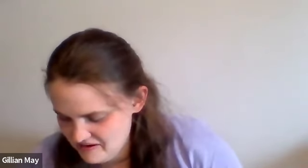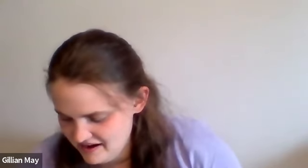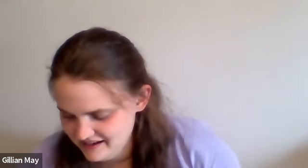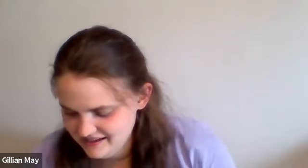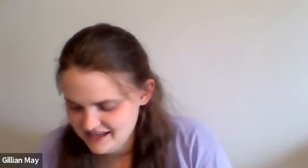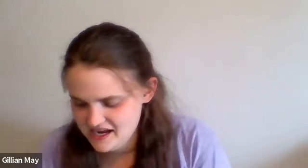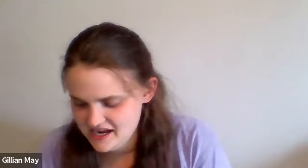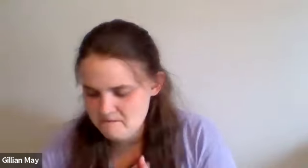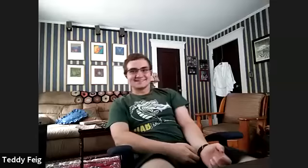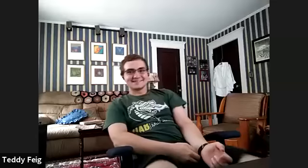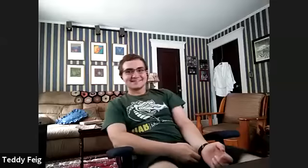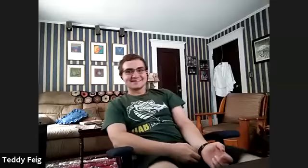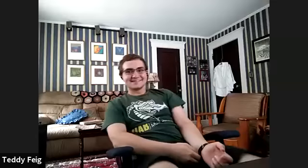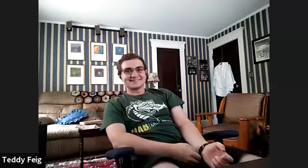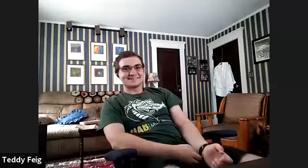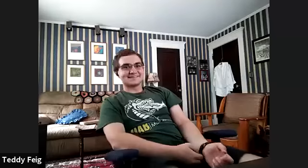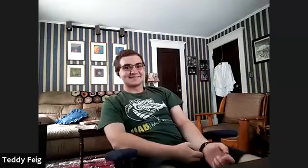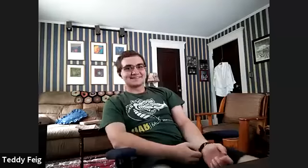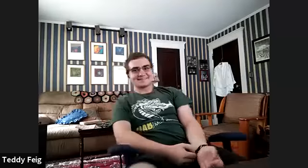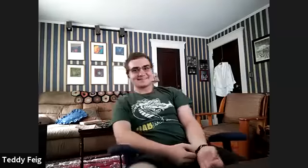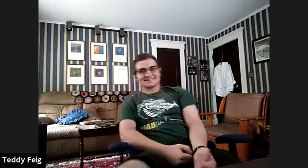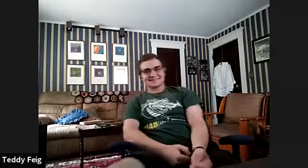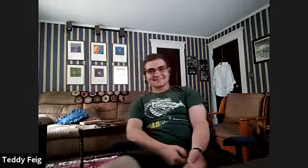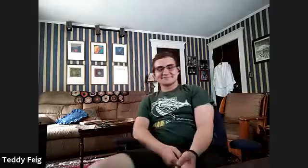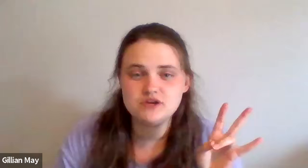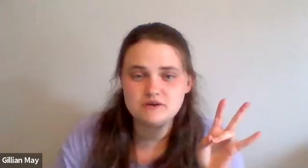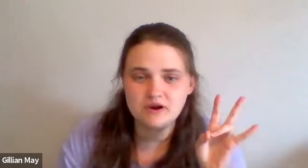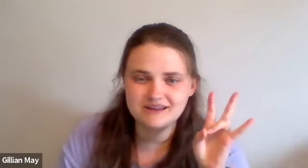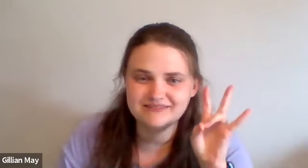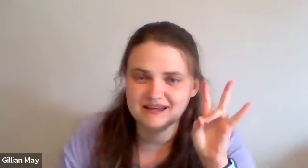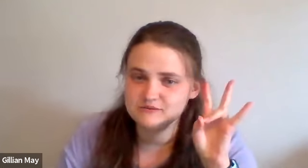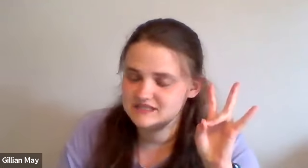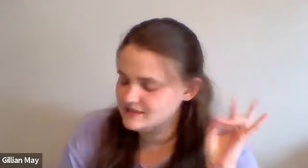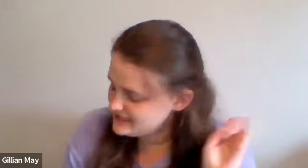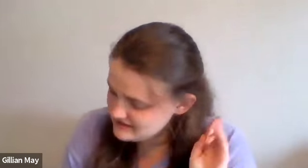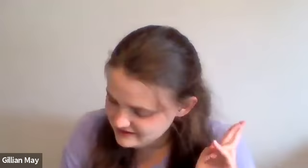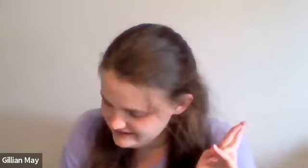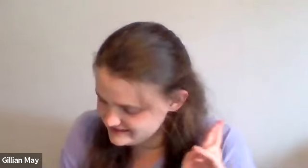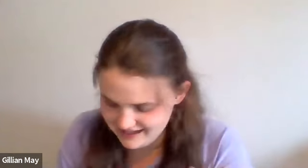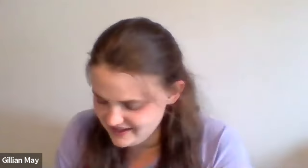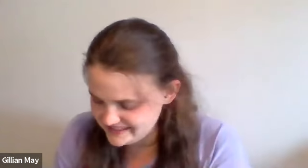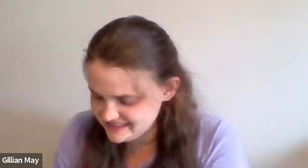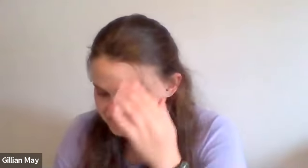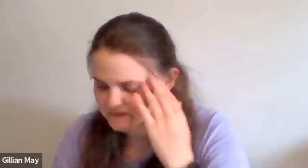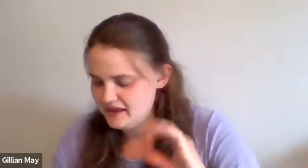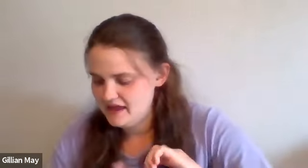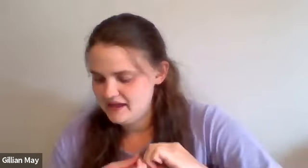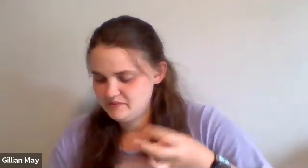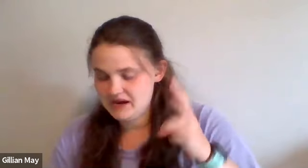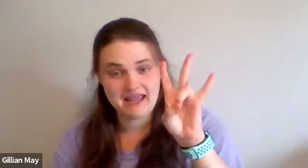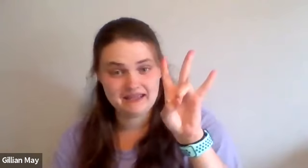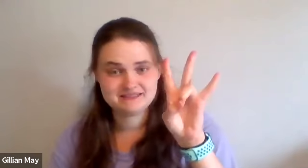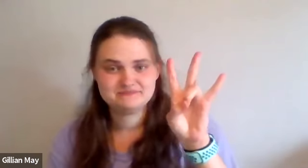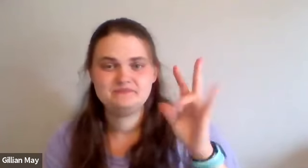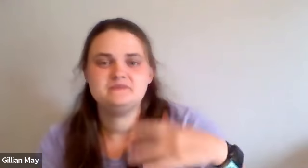right. Number 8. I apologize if you hear barking. That is once again my dogs. Gotta love it. Number 8. This